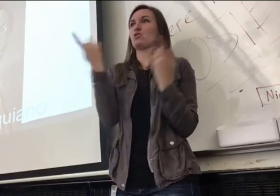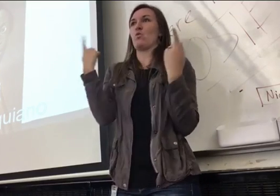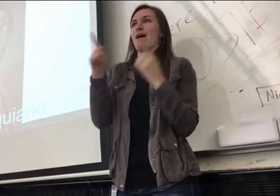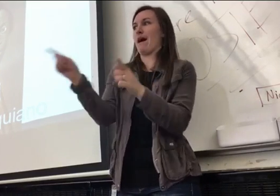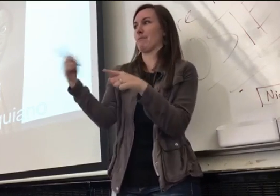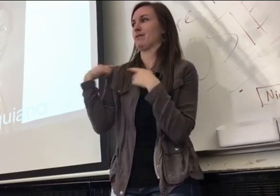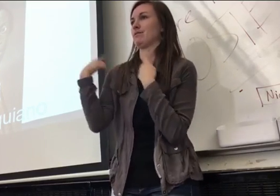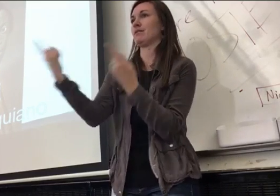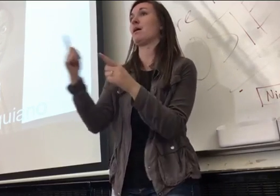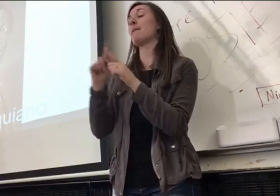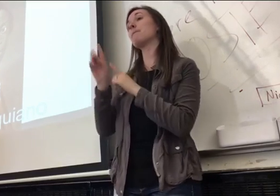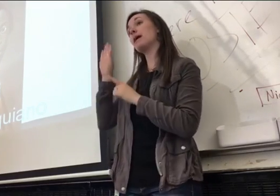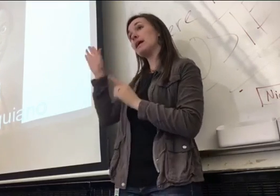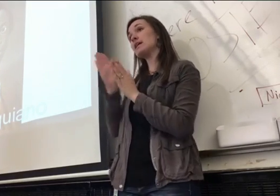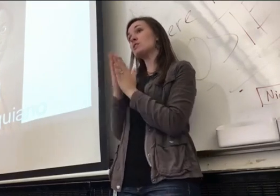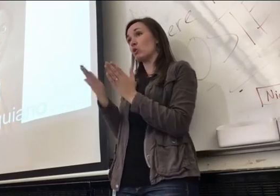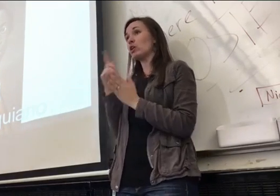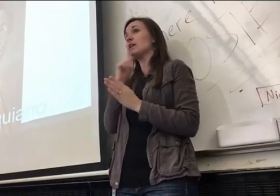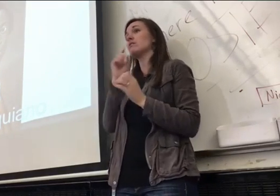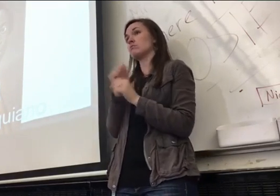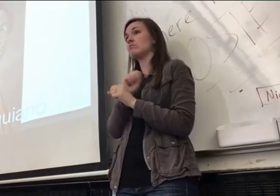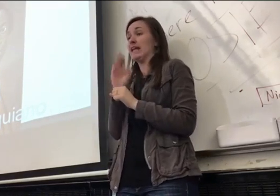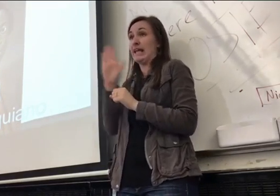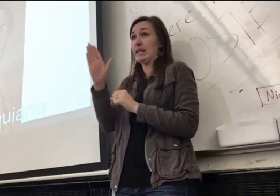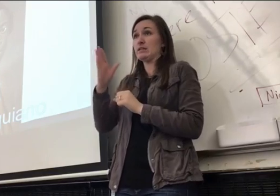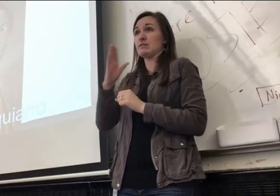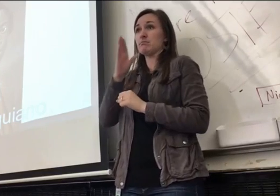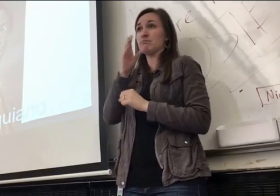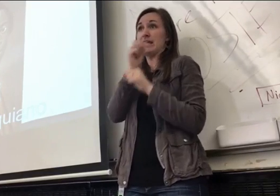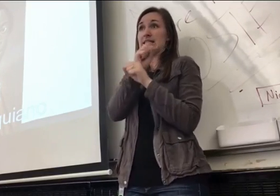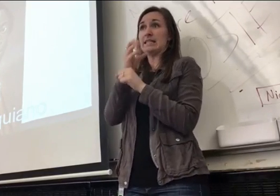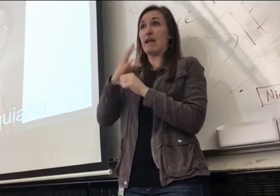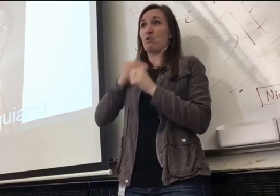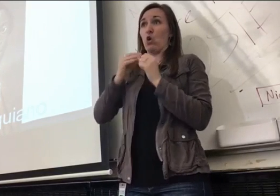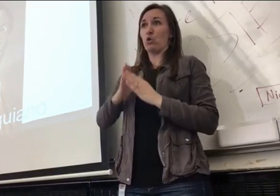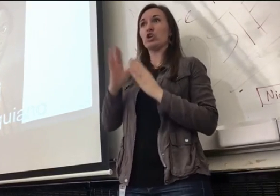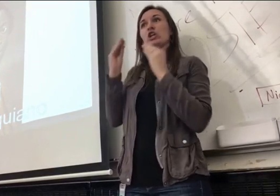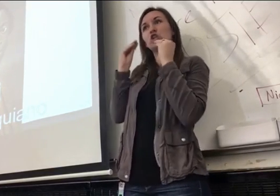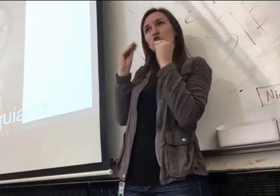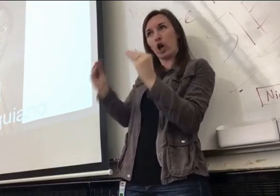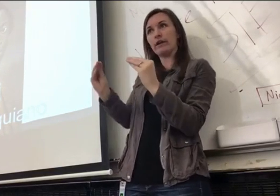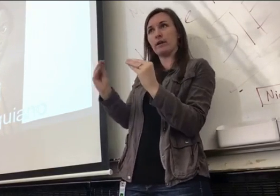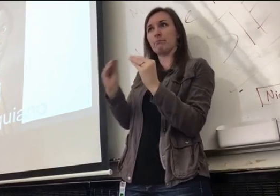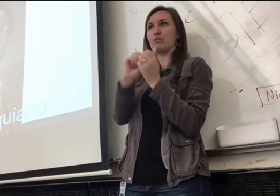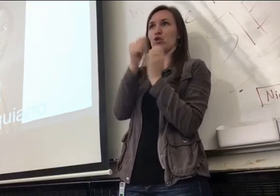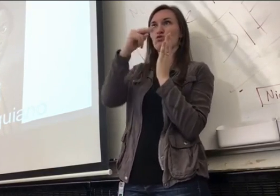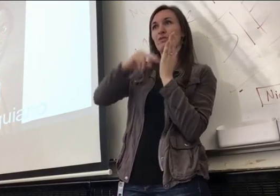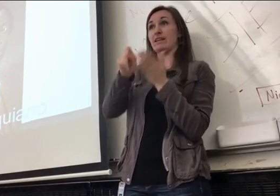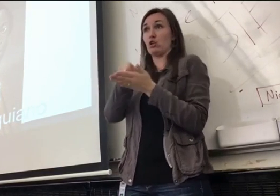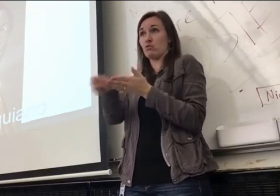we're going to read a quick passage from his autobiography. Oh, sorry, I didn't mean to totally kick you there.